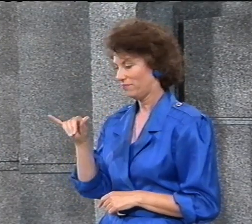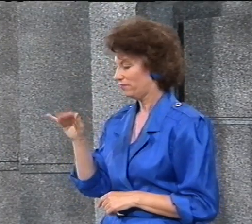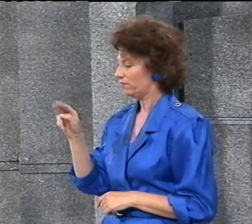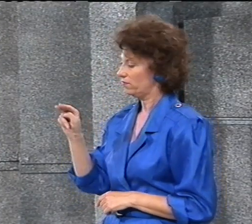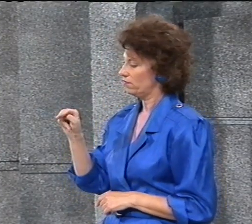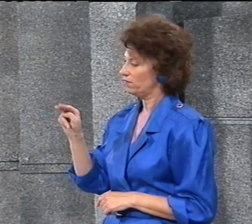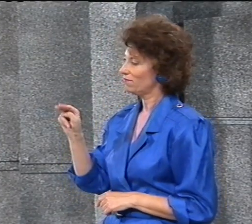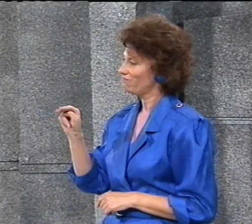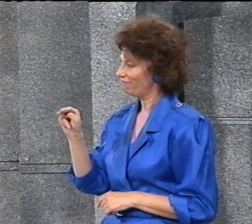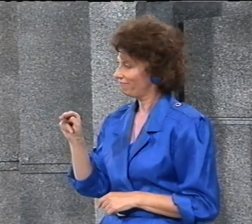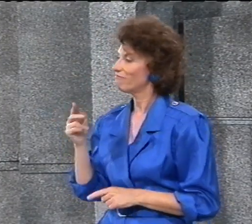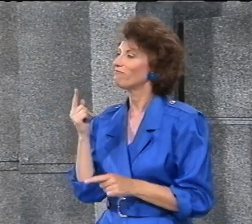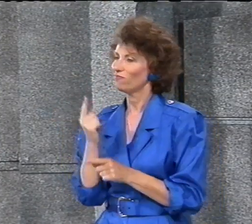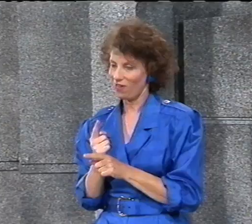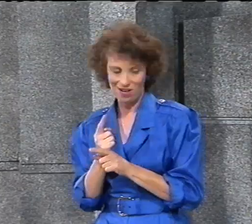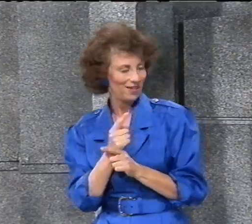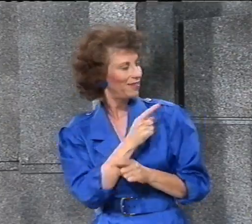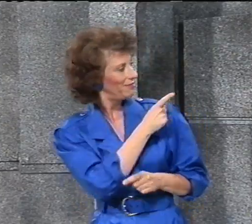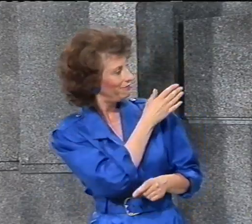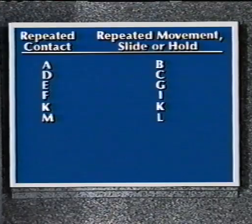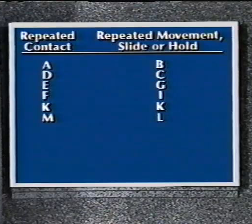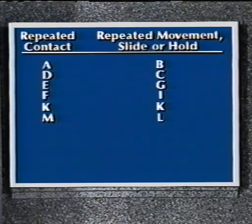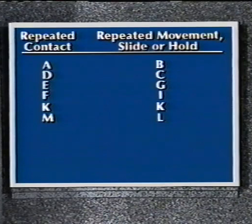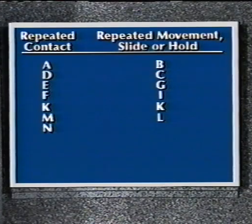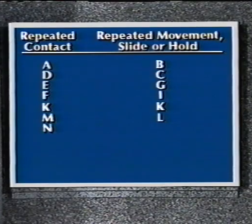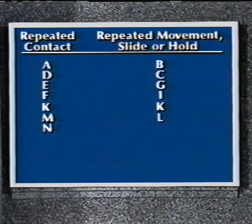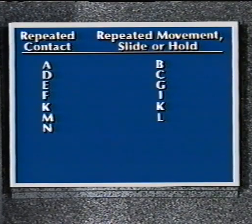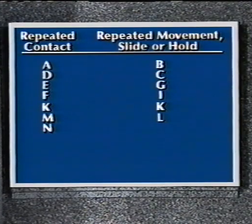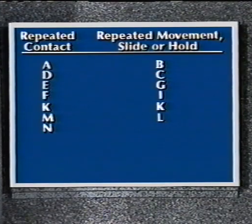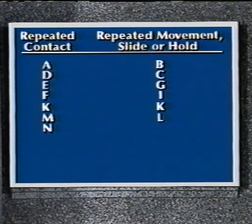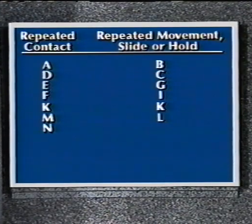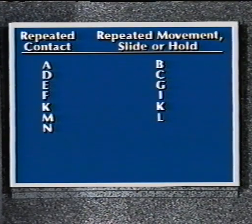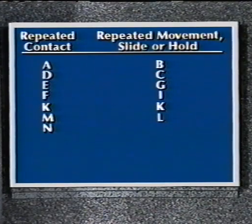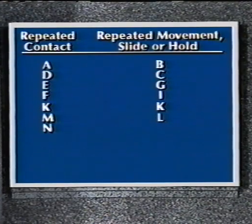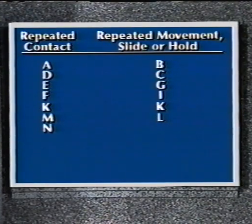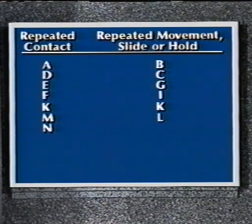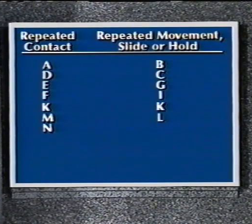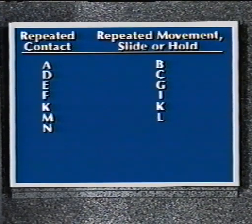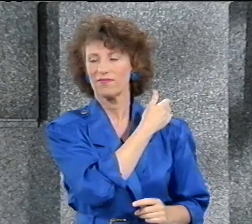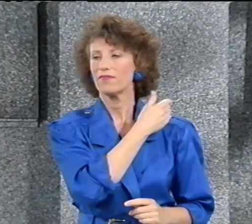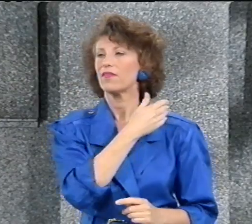bunny. Right. The same column.